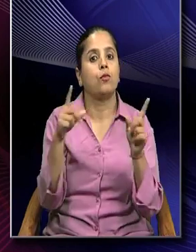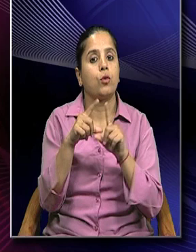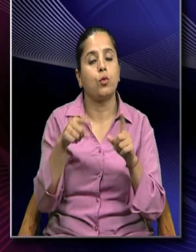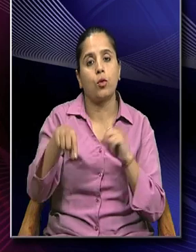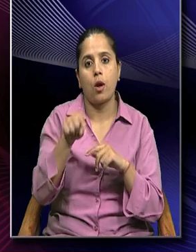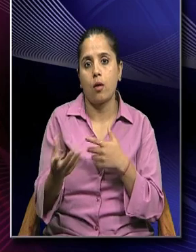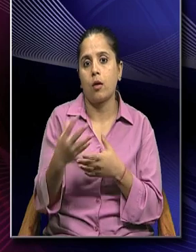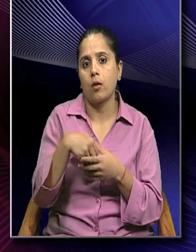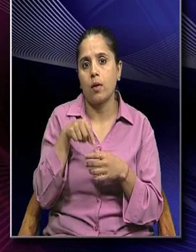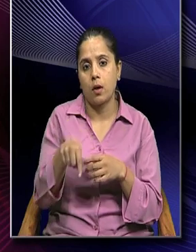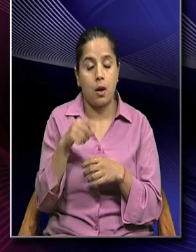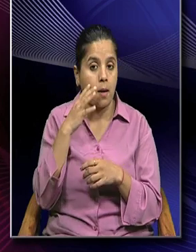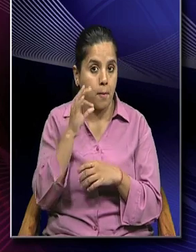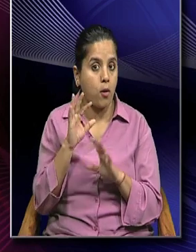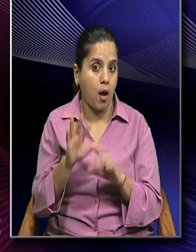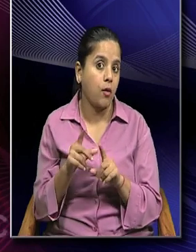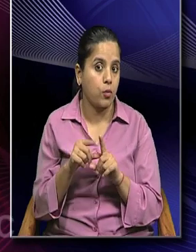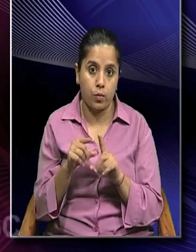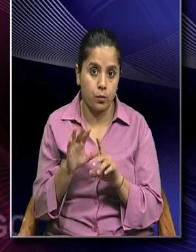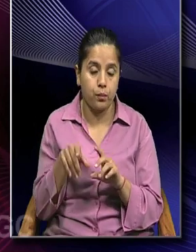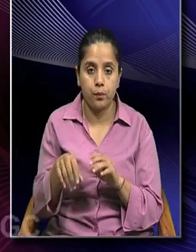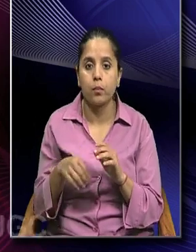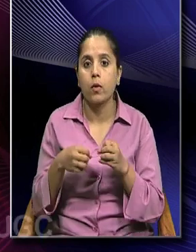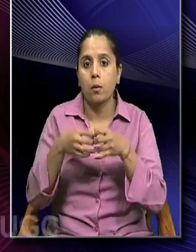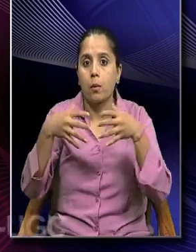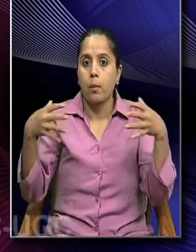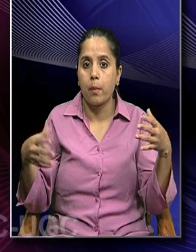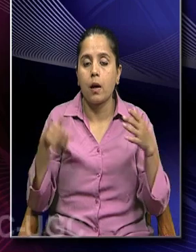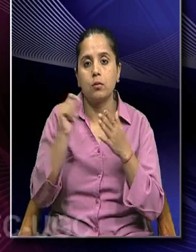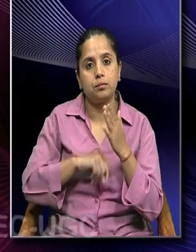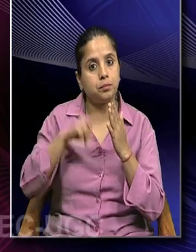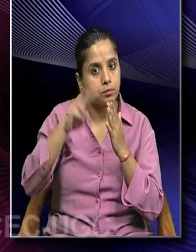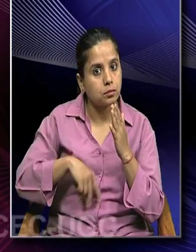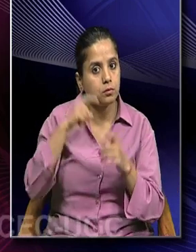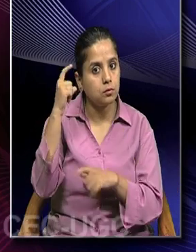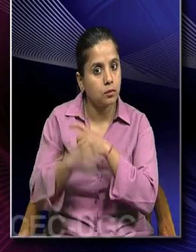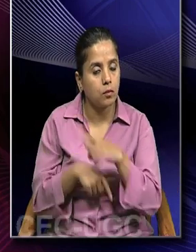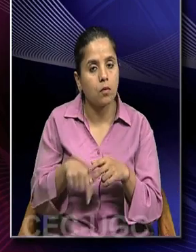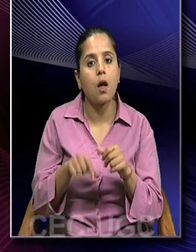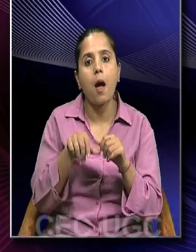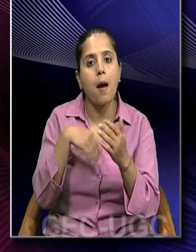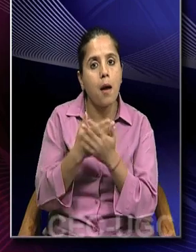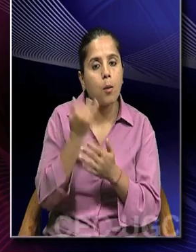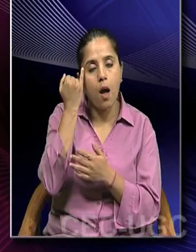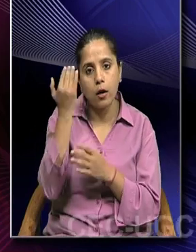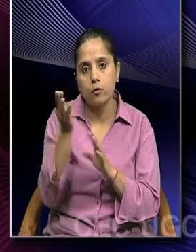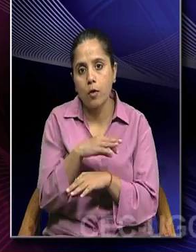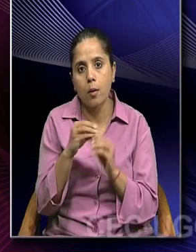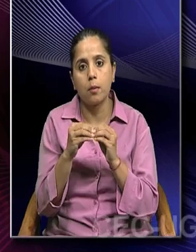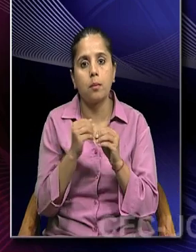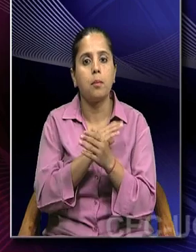have contributed significantly to the growing literature on corporate application of ideas from Bhagavad